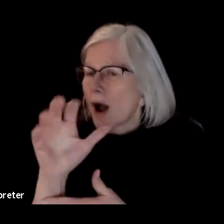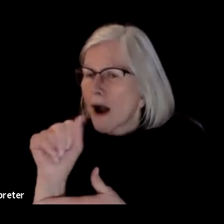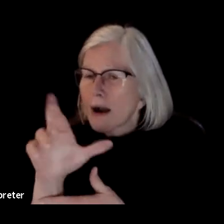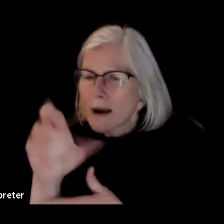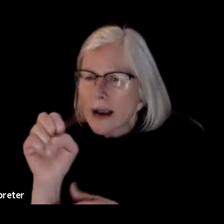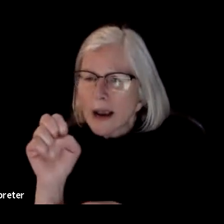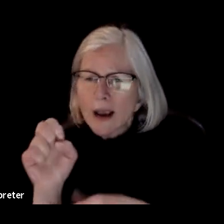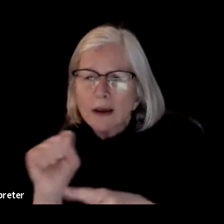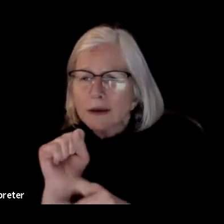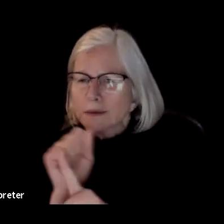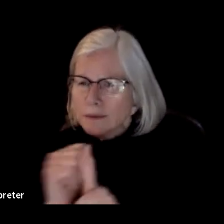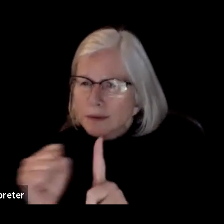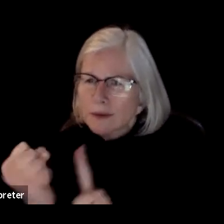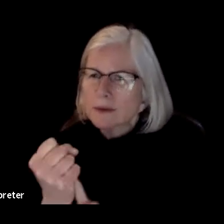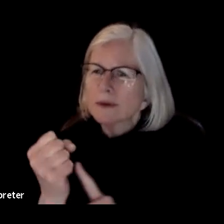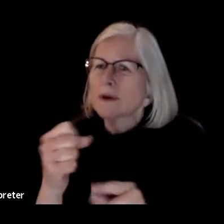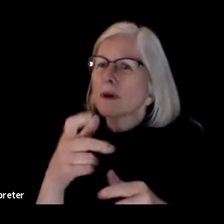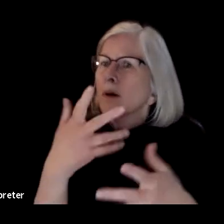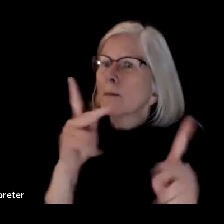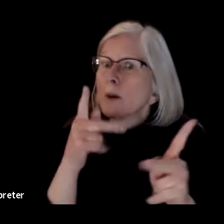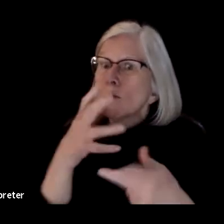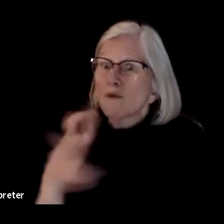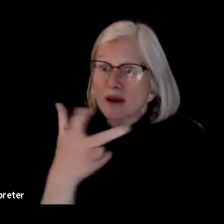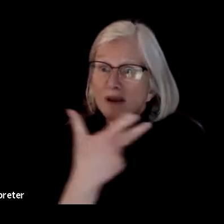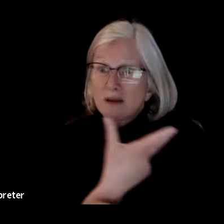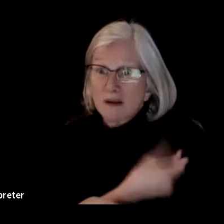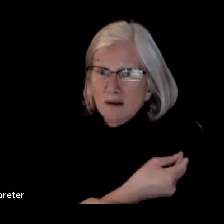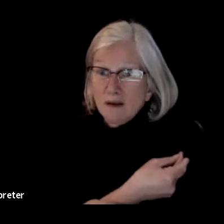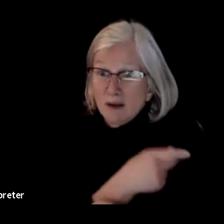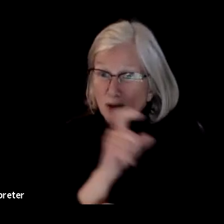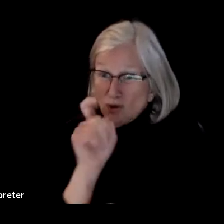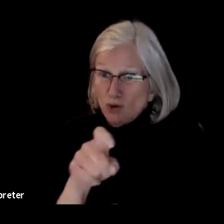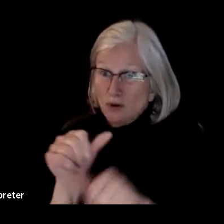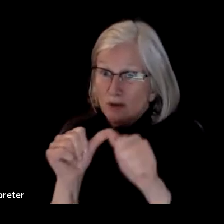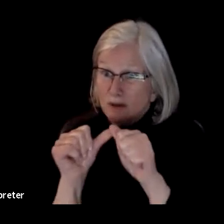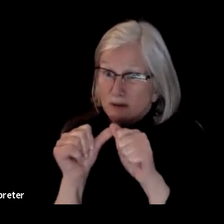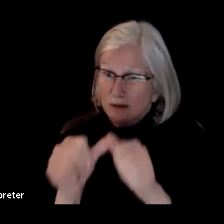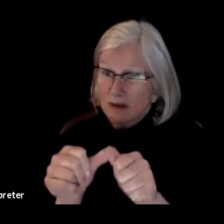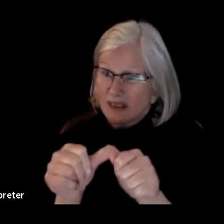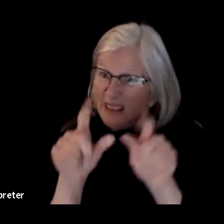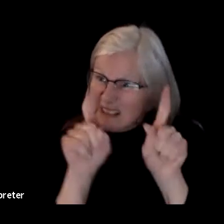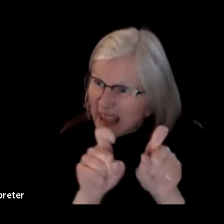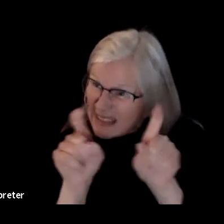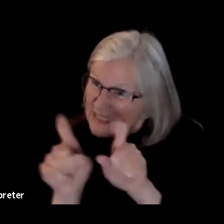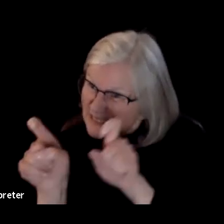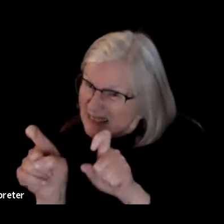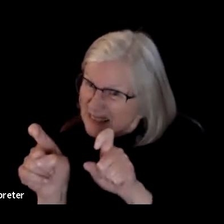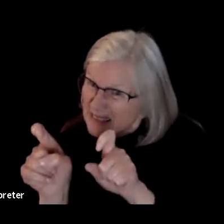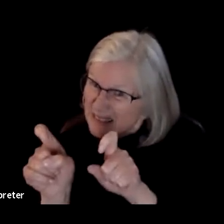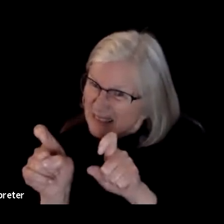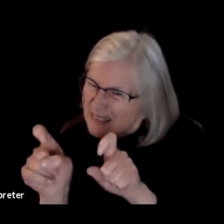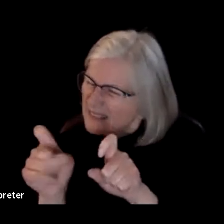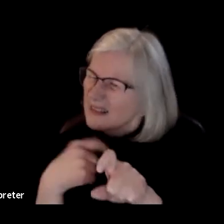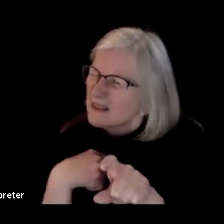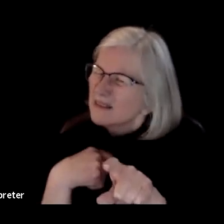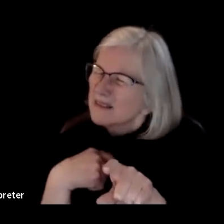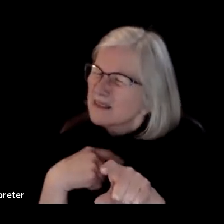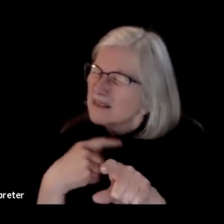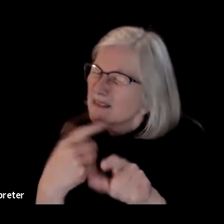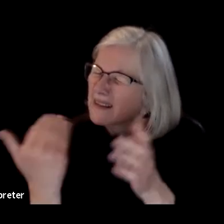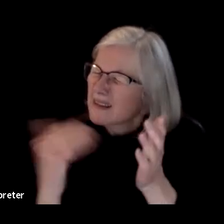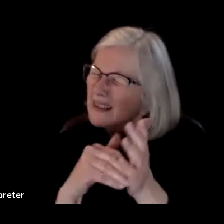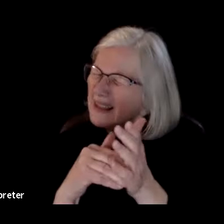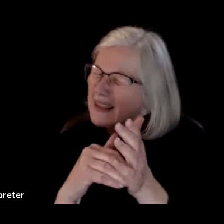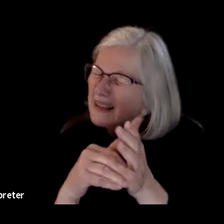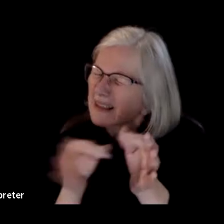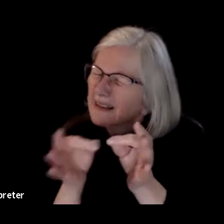already vaccinated with both doses should continue to be tested routinely. And I was hoping you could talk a little bit more about why that is.